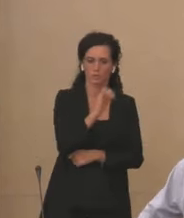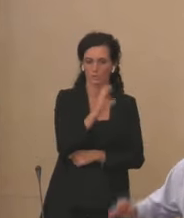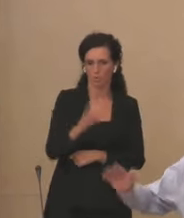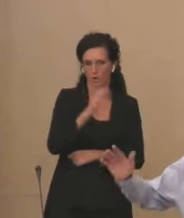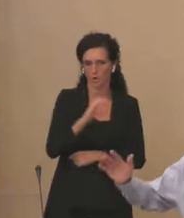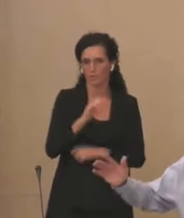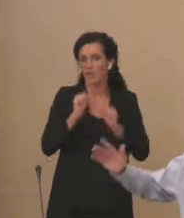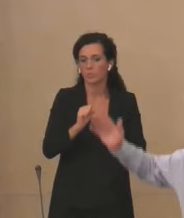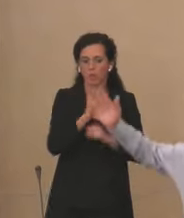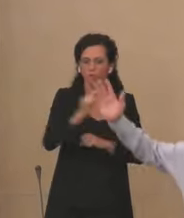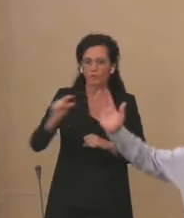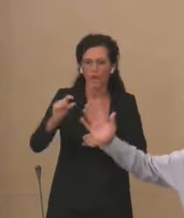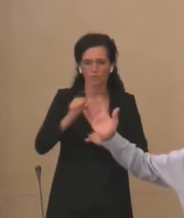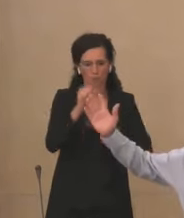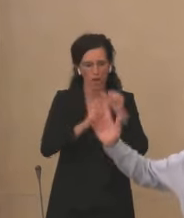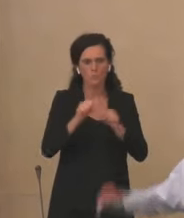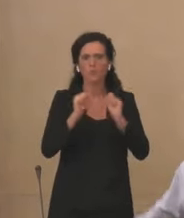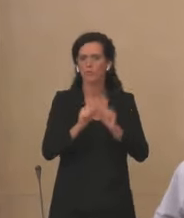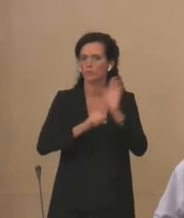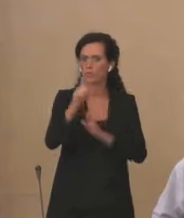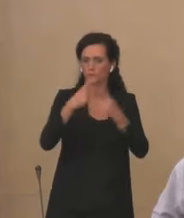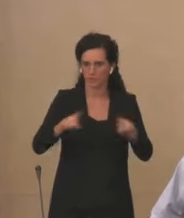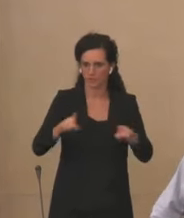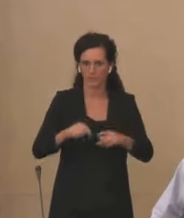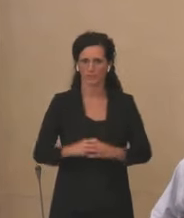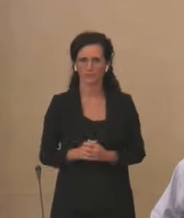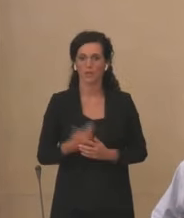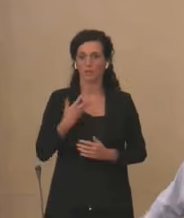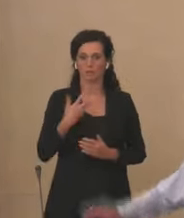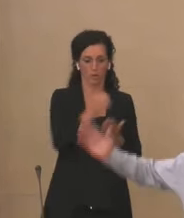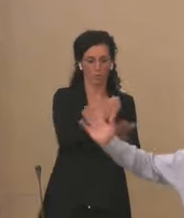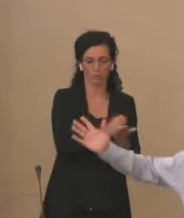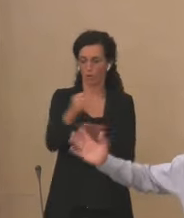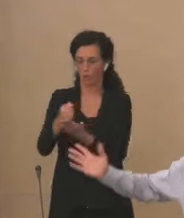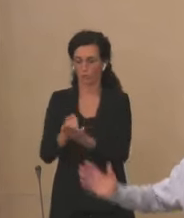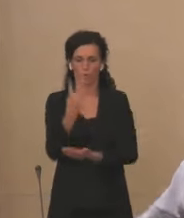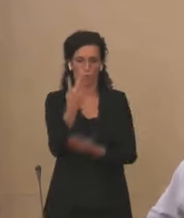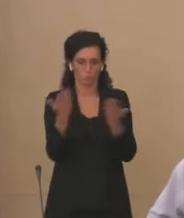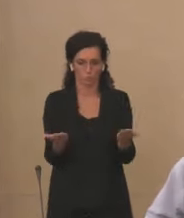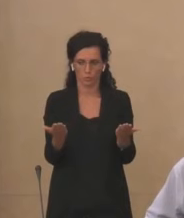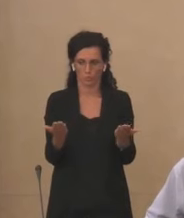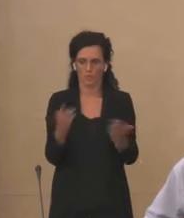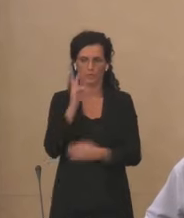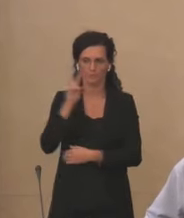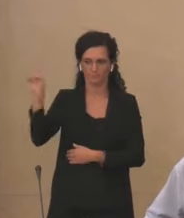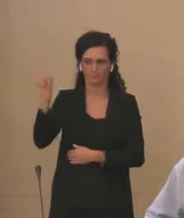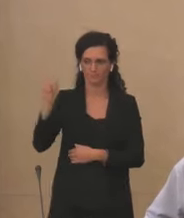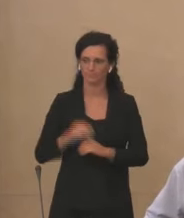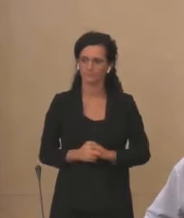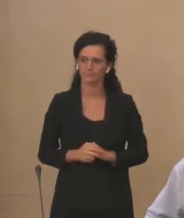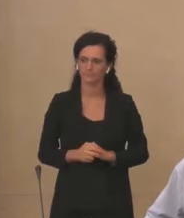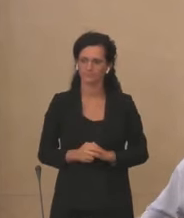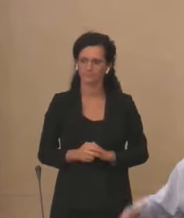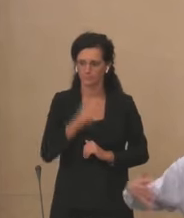So we had two basic protocols, and they're shown here, and I've mentioned what they consist of. The only later in the regimens or in